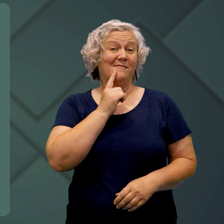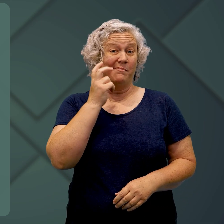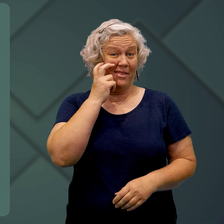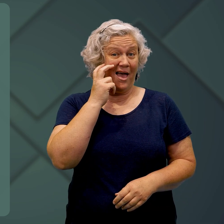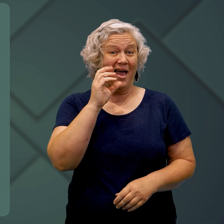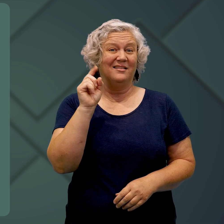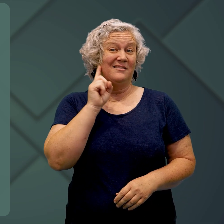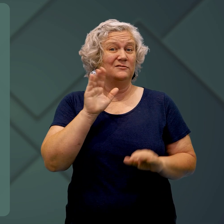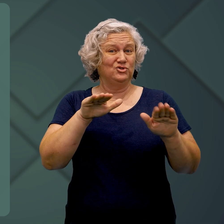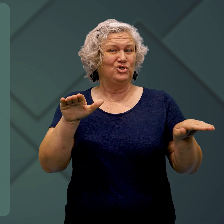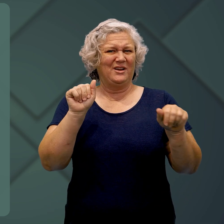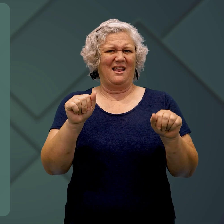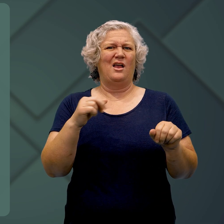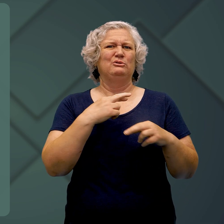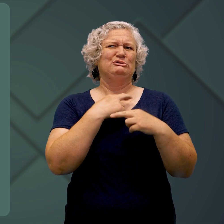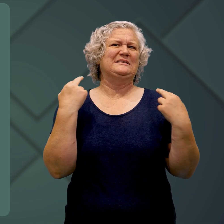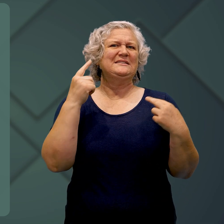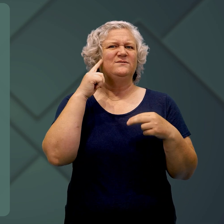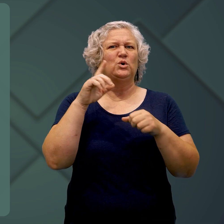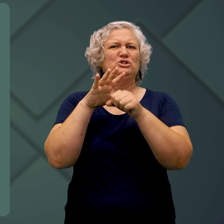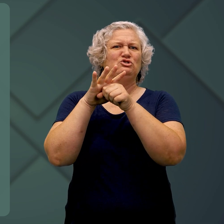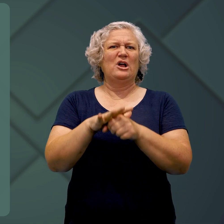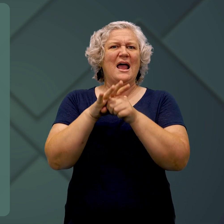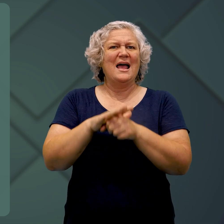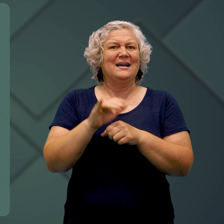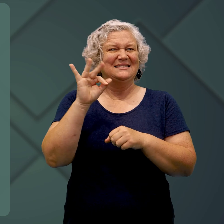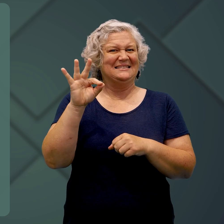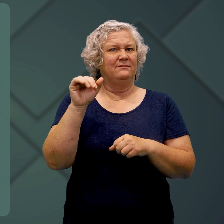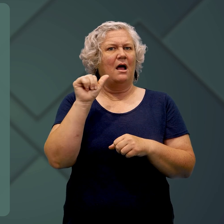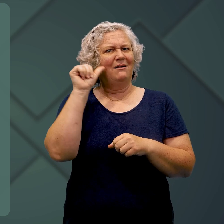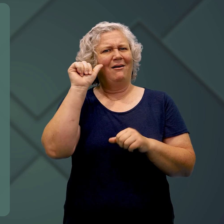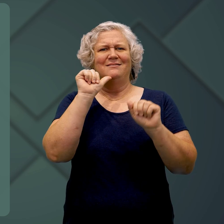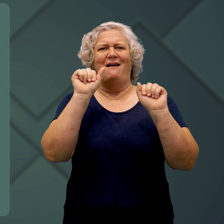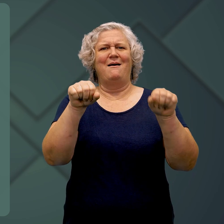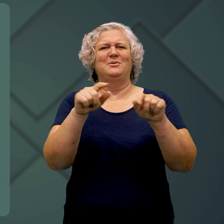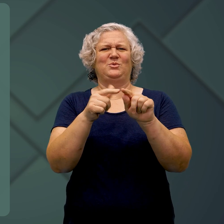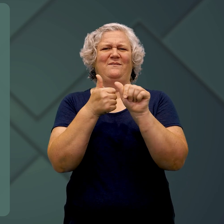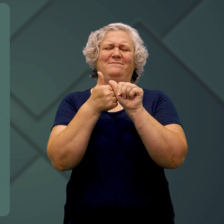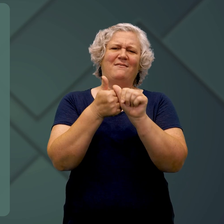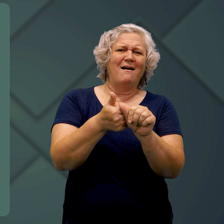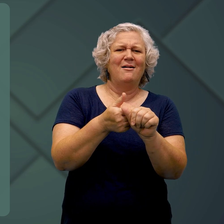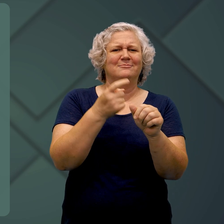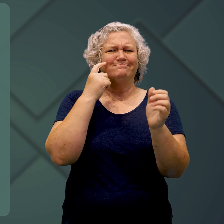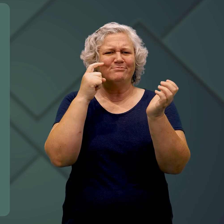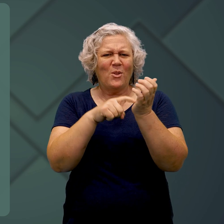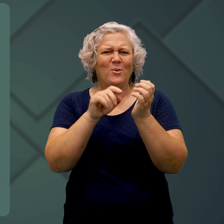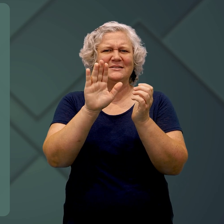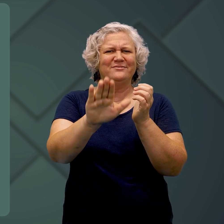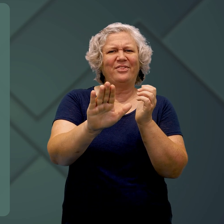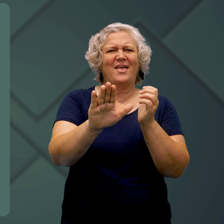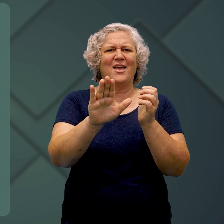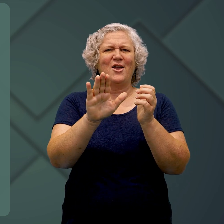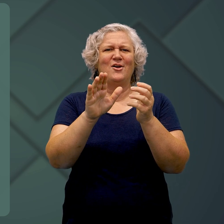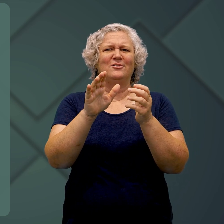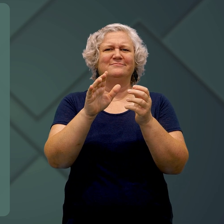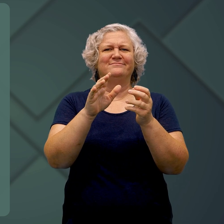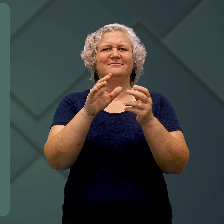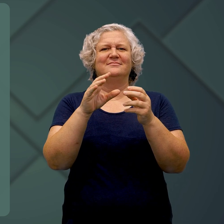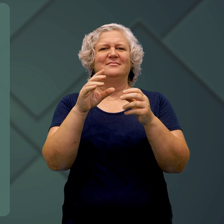Our deafblind children can be at risk for stress if adults are unable to notice and follow their initiations,